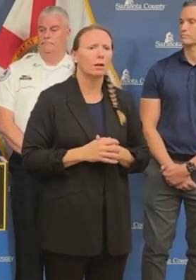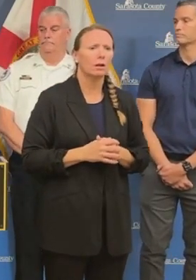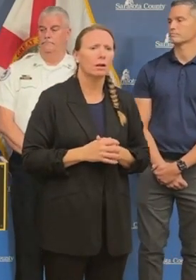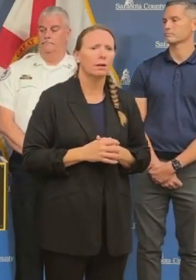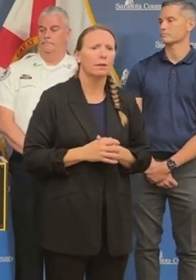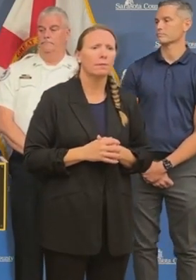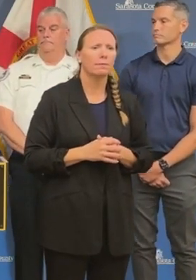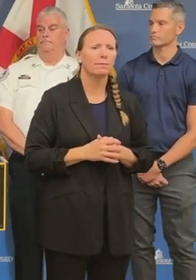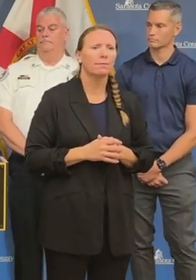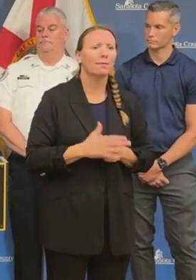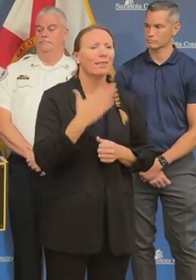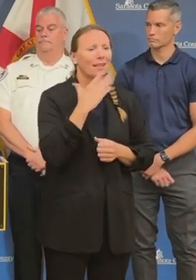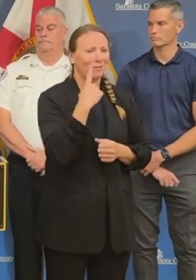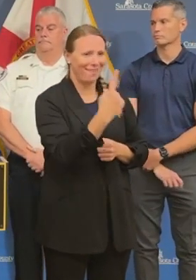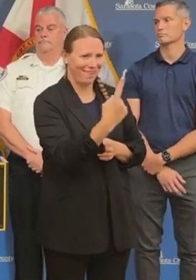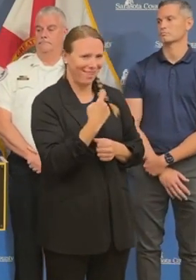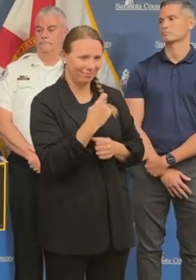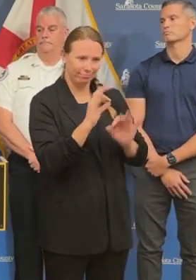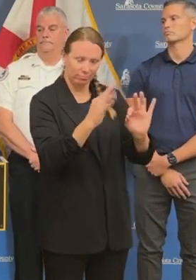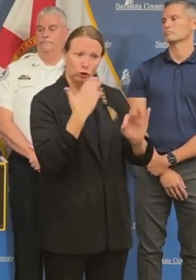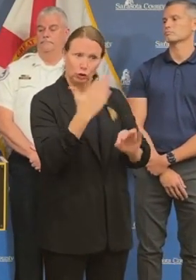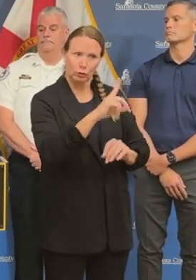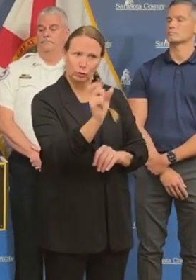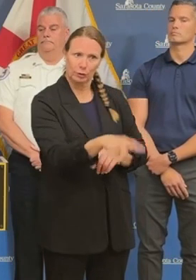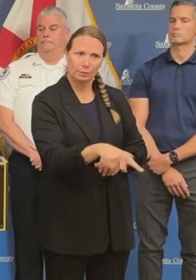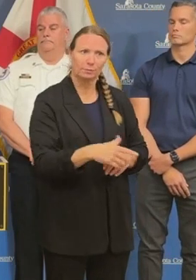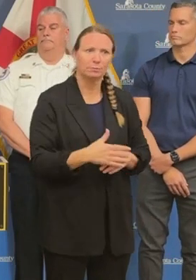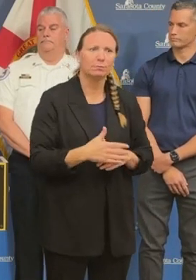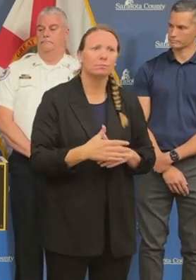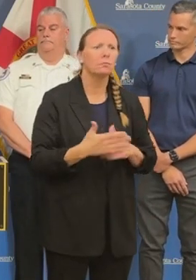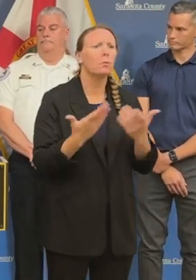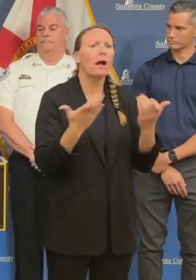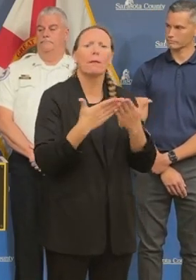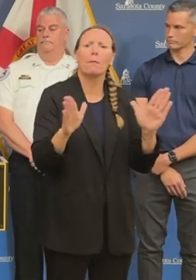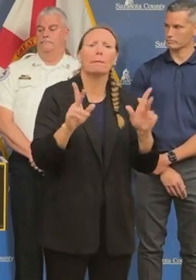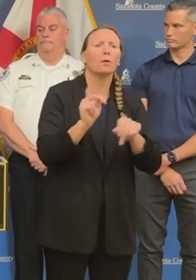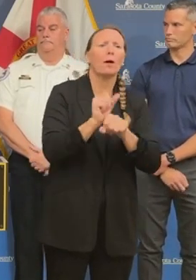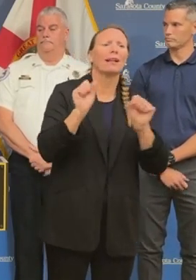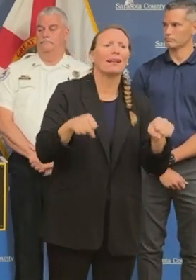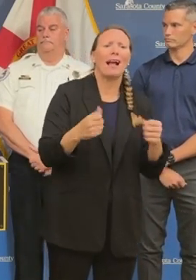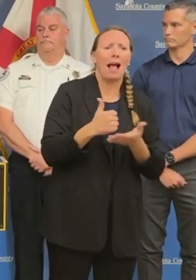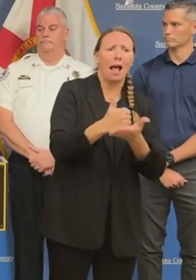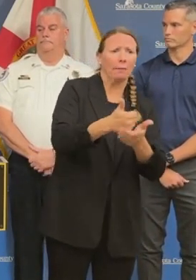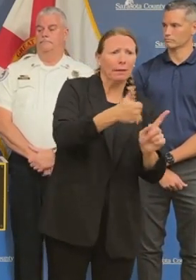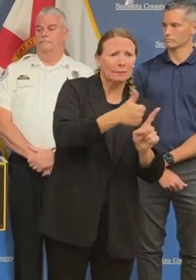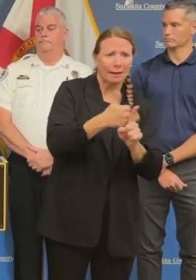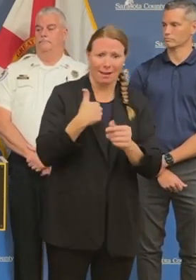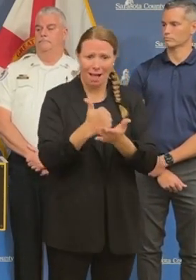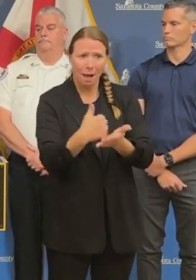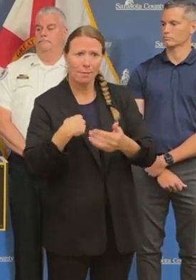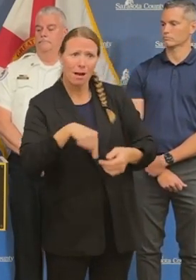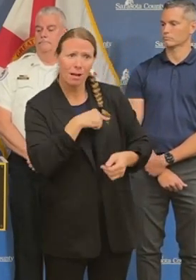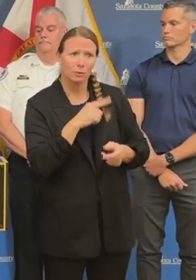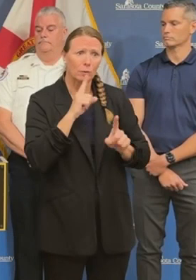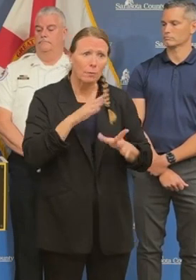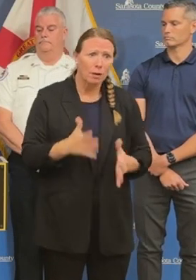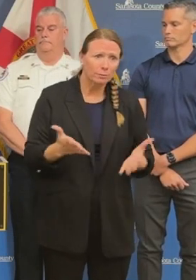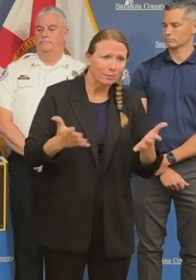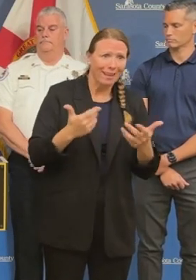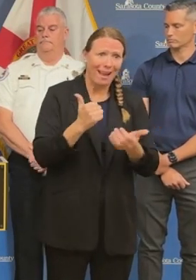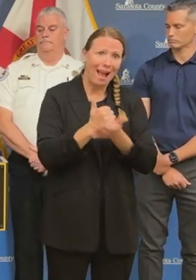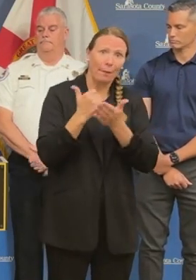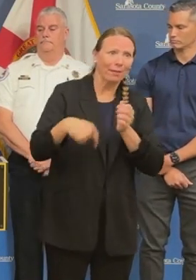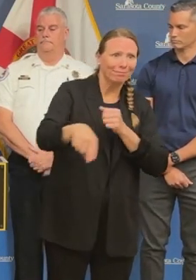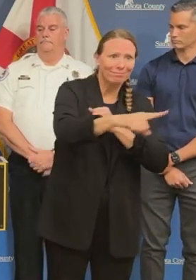Yeah, thank you for that question. It's a great question. What can the public do to help themselves, help out all of the responders and the county and